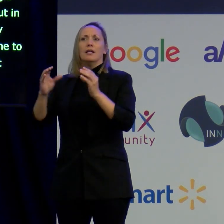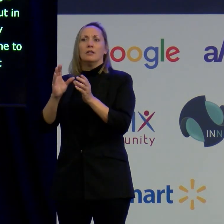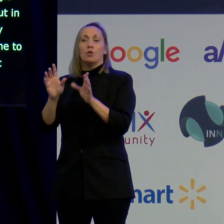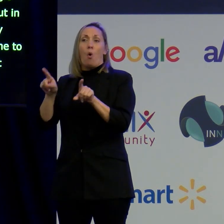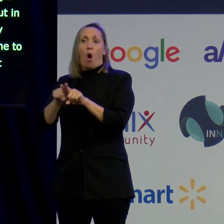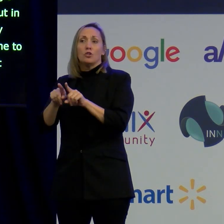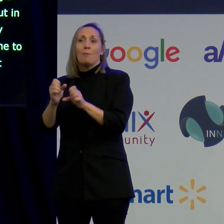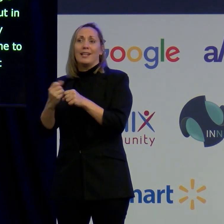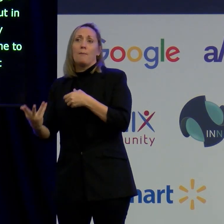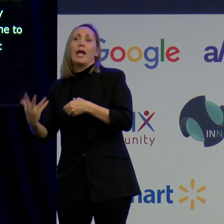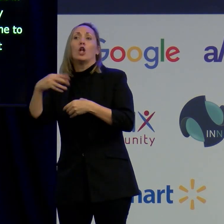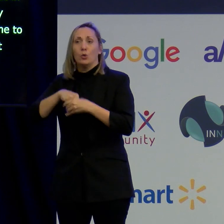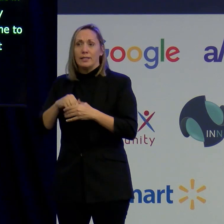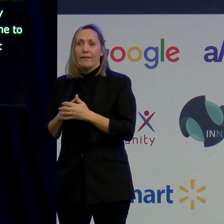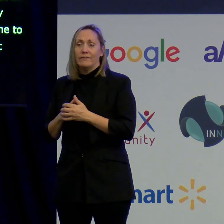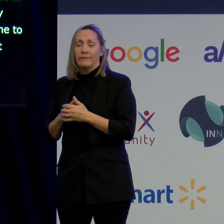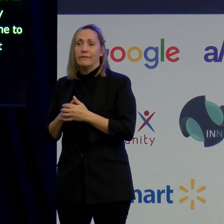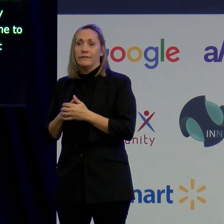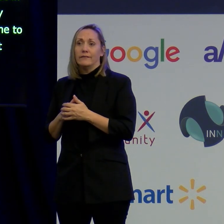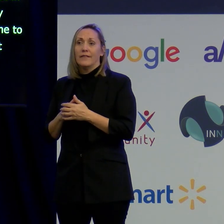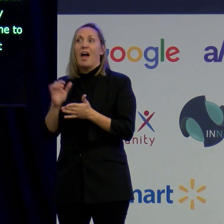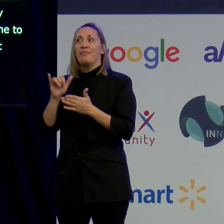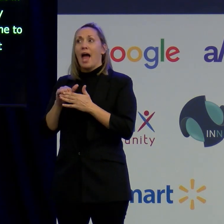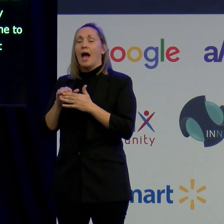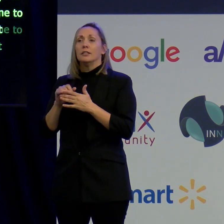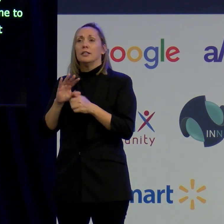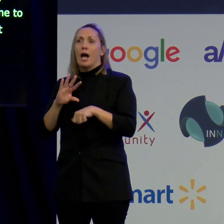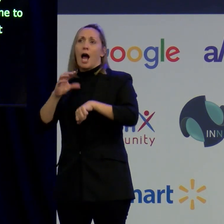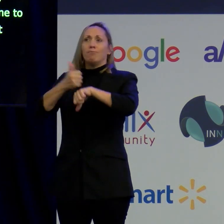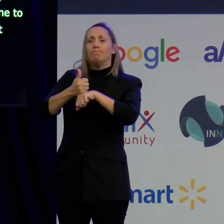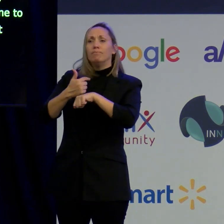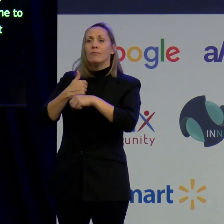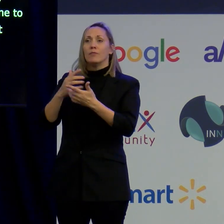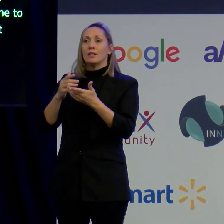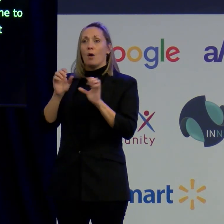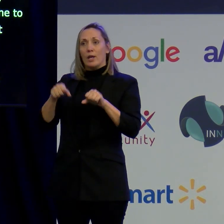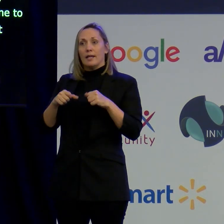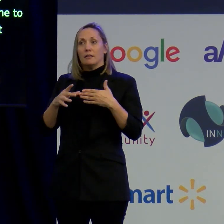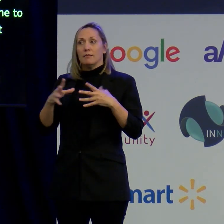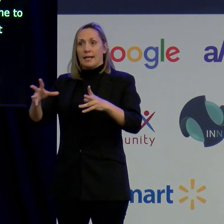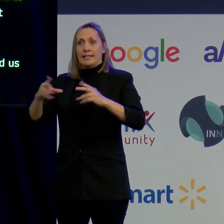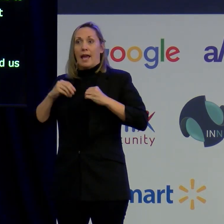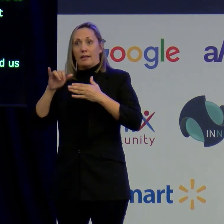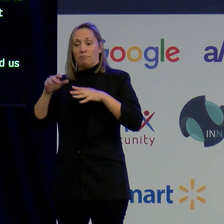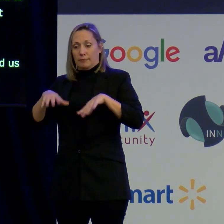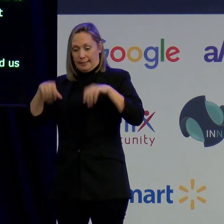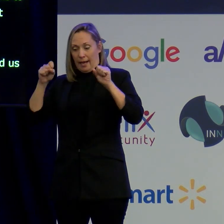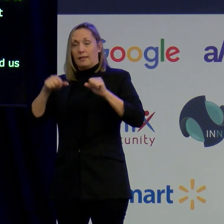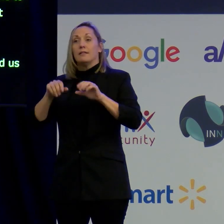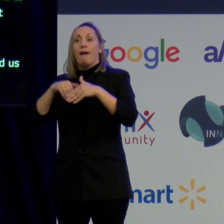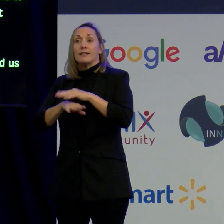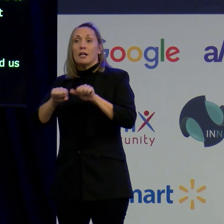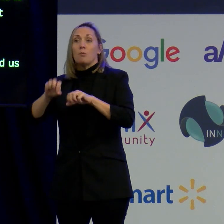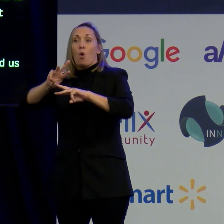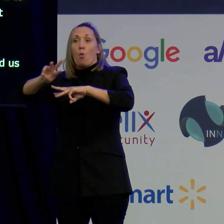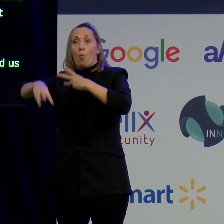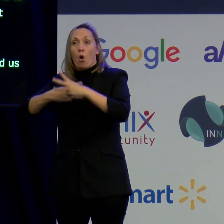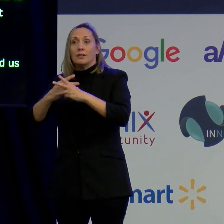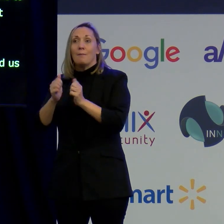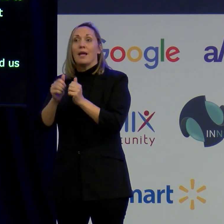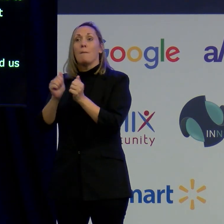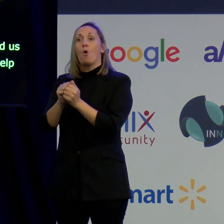inclusive. It is a framework that has enabled us to take this inaccessible world and help to make it more